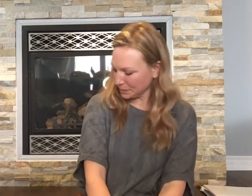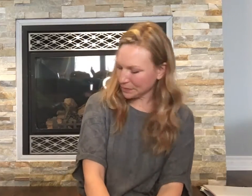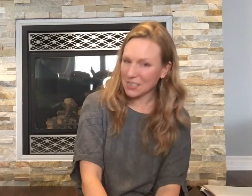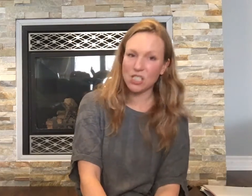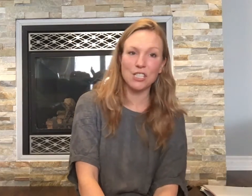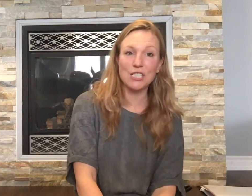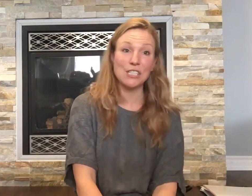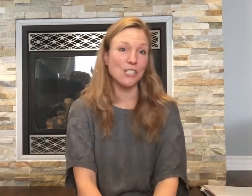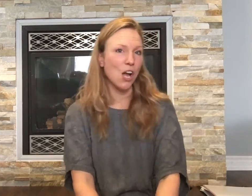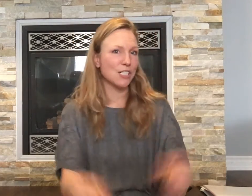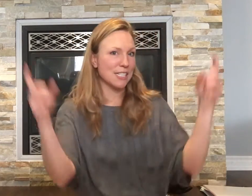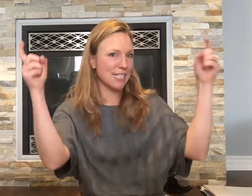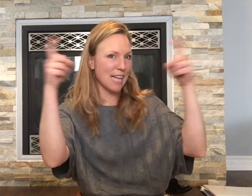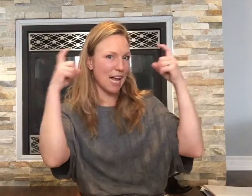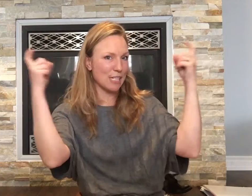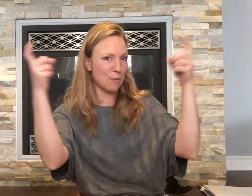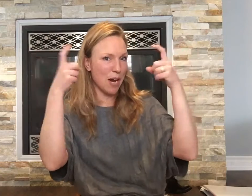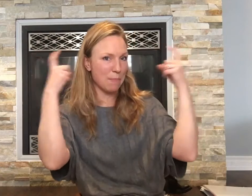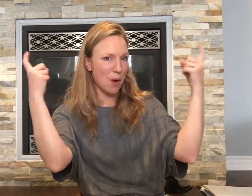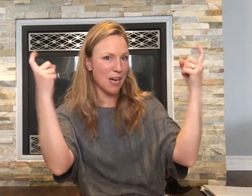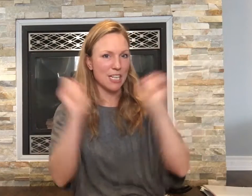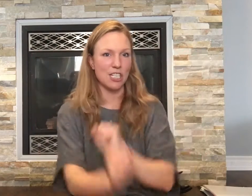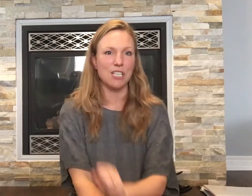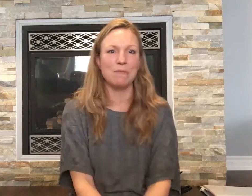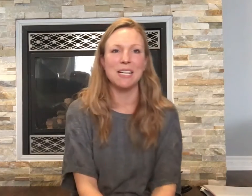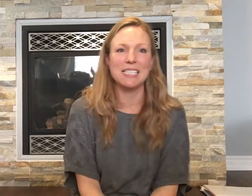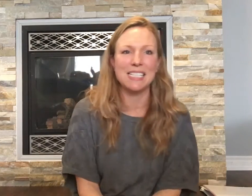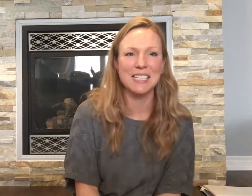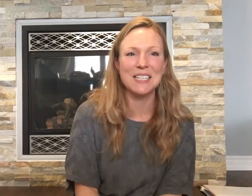This is a good little song to celebrate potty achievements here.